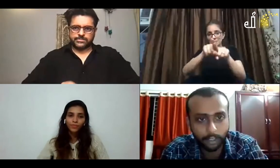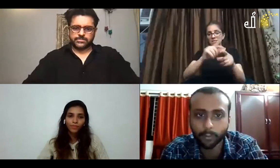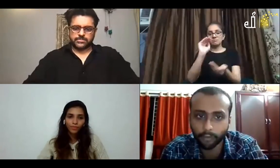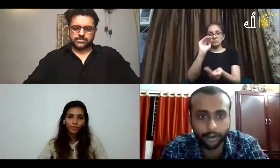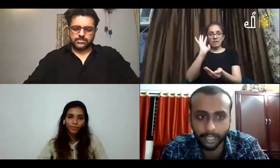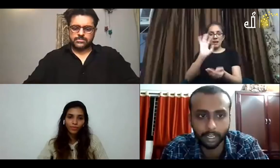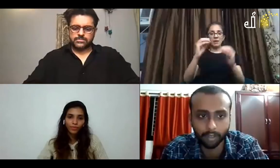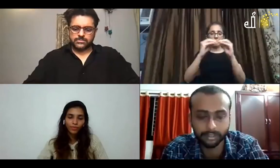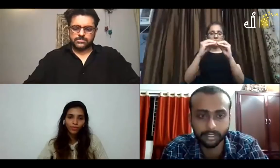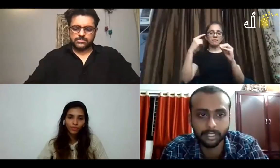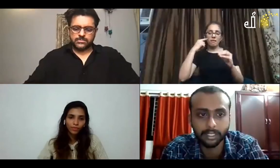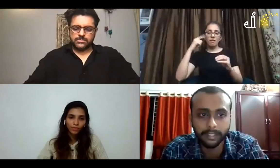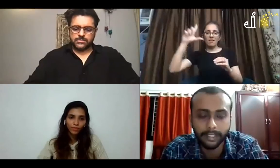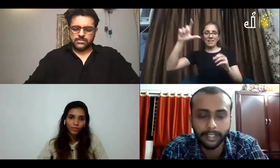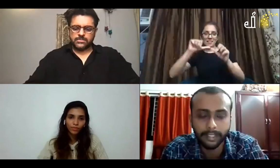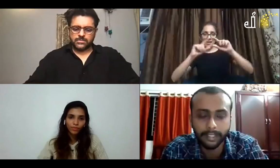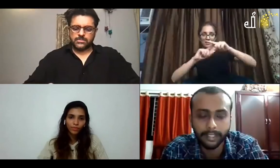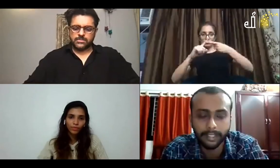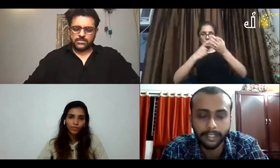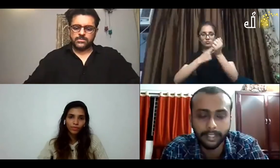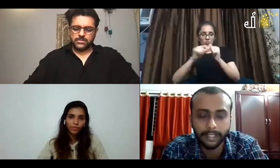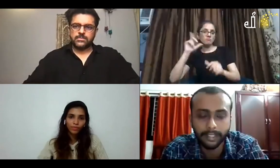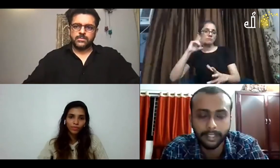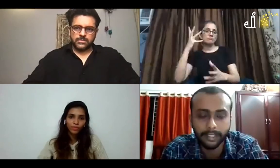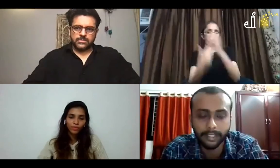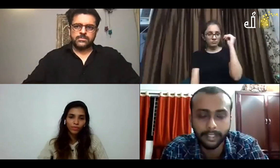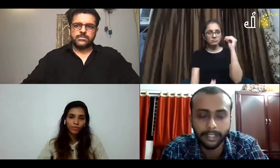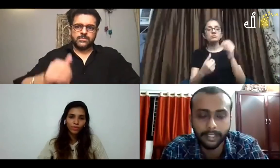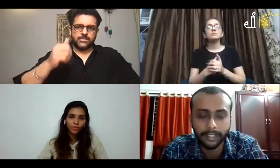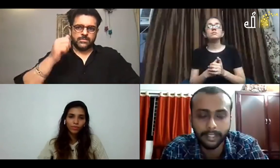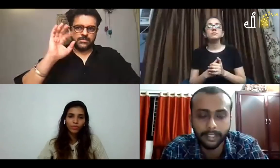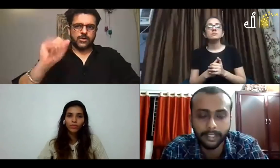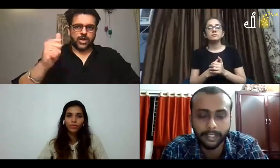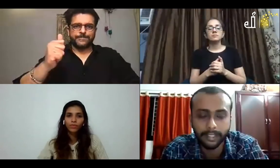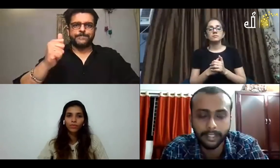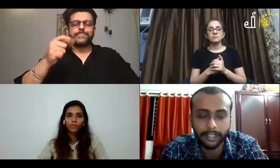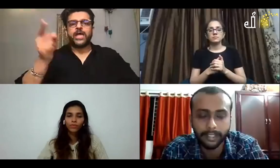to severe to profound hearing loss, then we will check for the IQ.